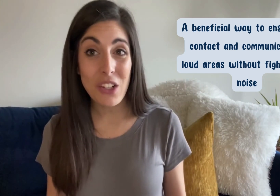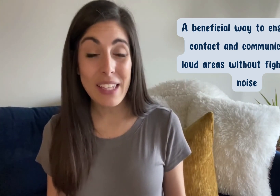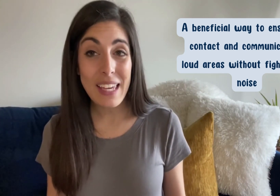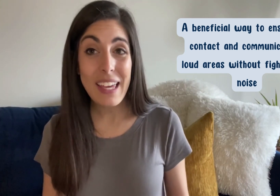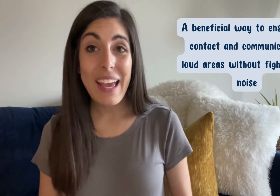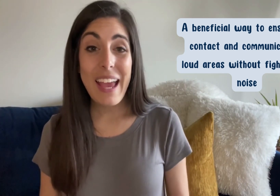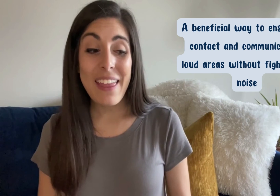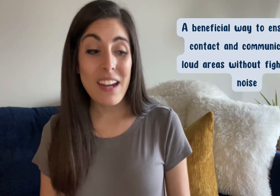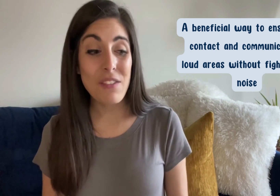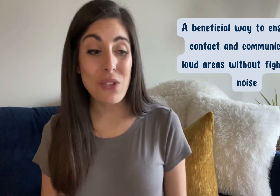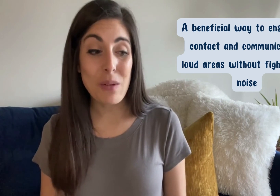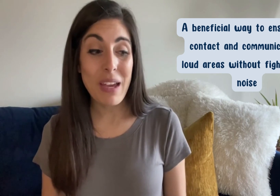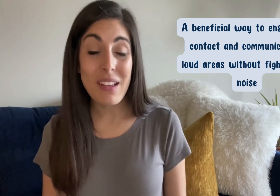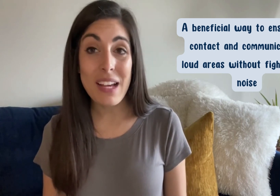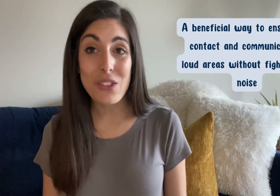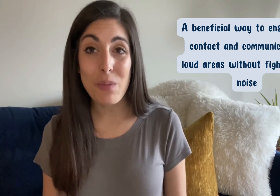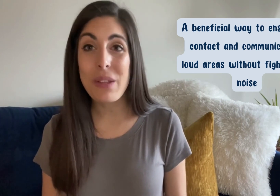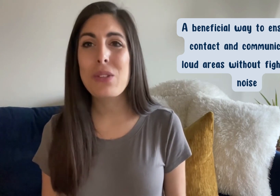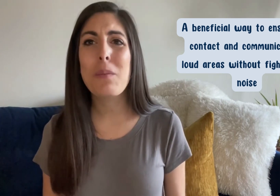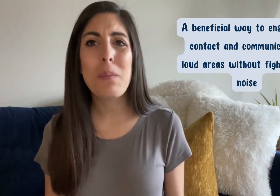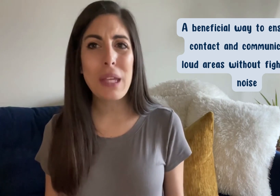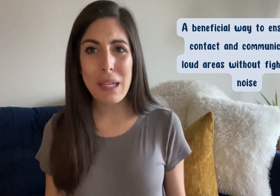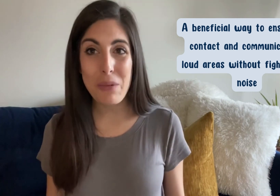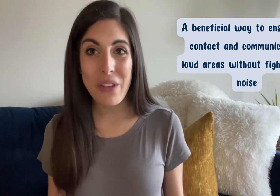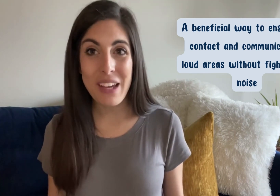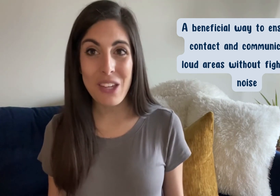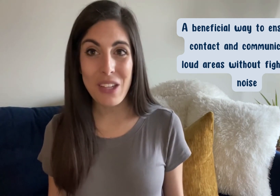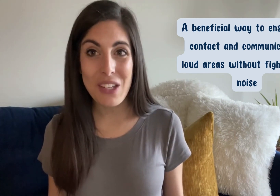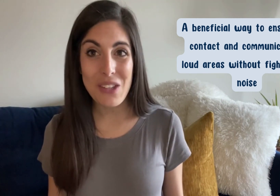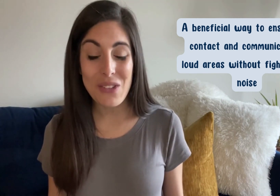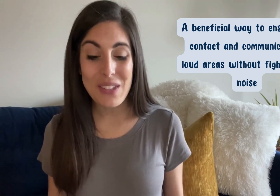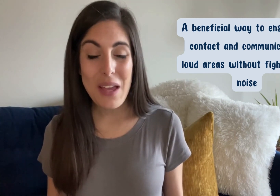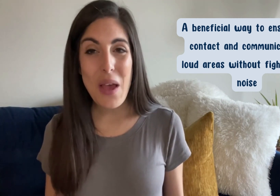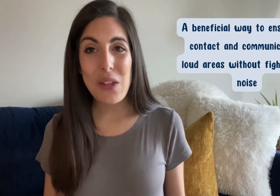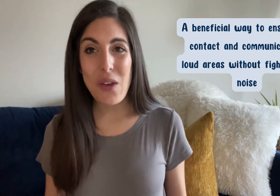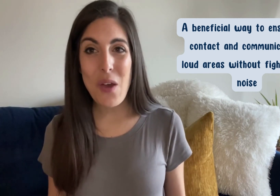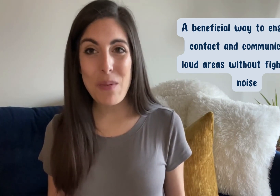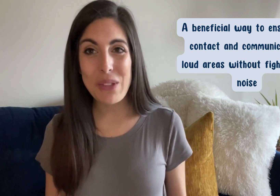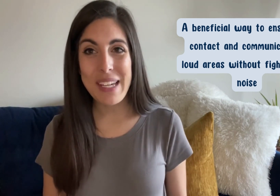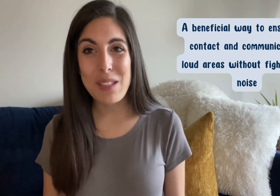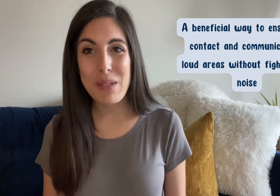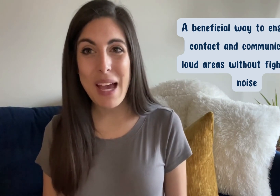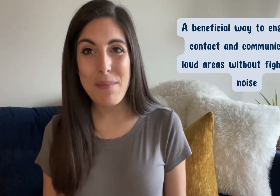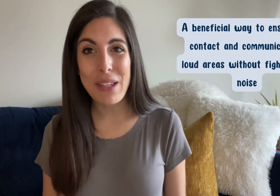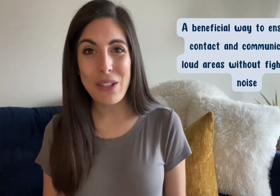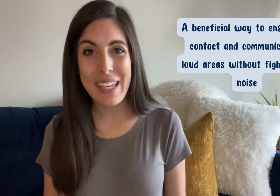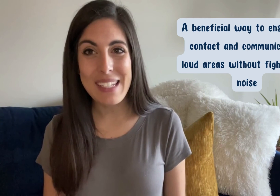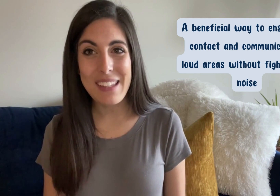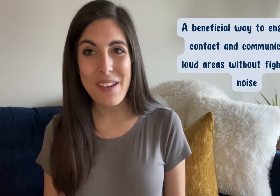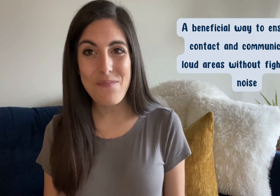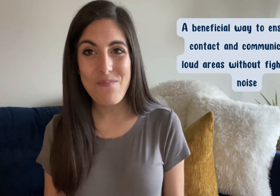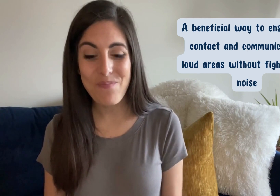regularly and that I've used in my classroom. There's a million more that you can use, so I hope you'll take some time and look into them.